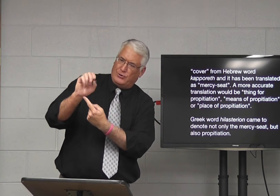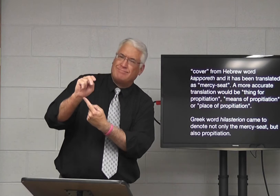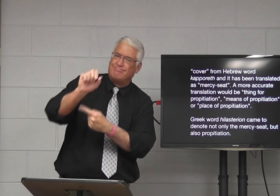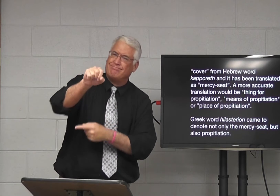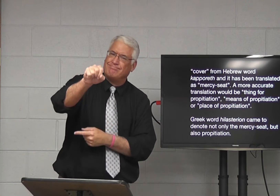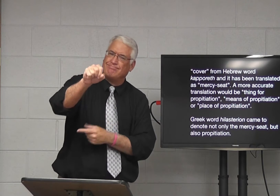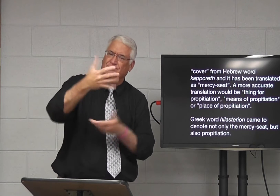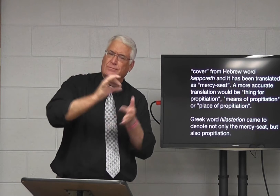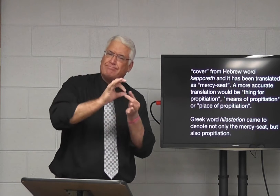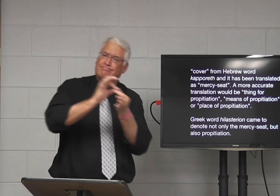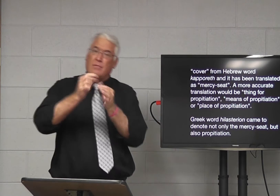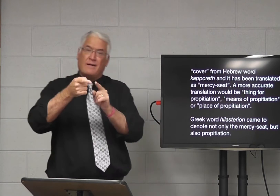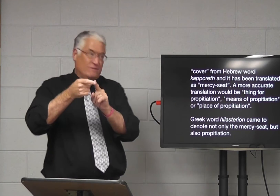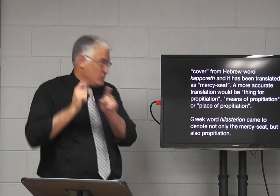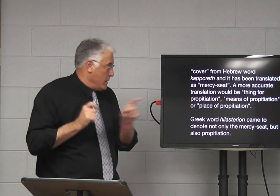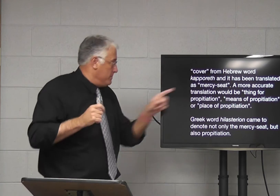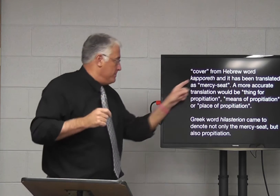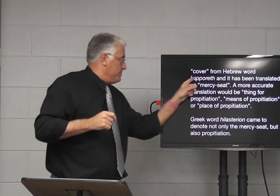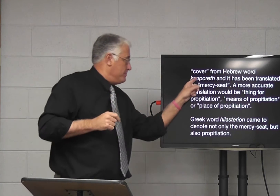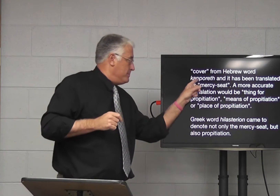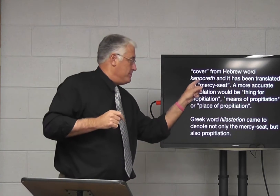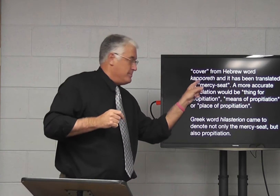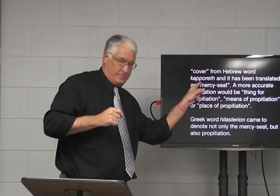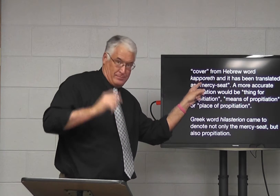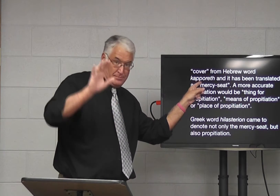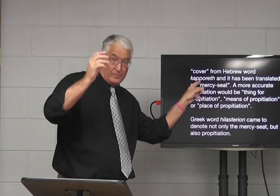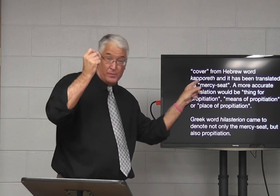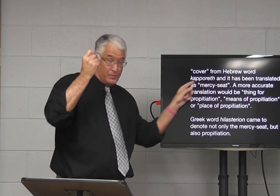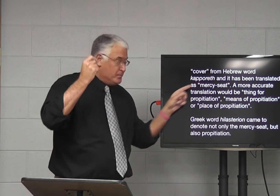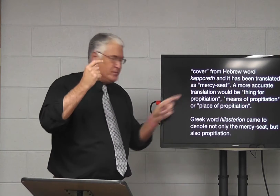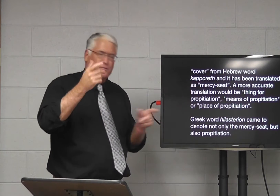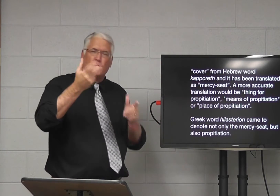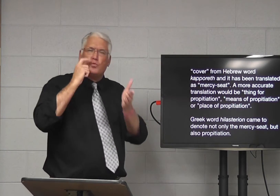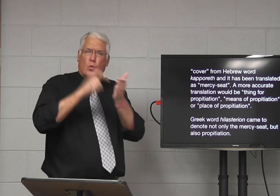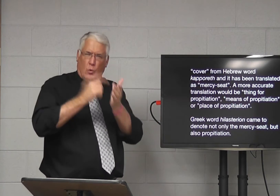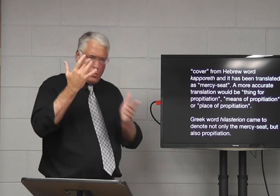So that word propitiation is already connected from the Hebrew word,